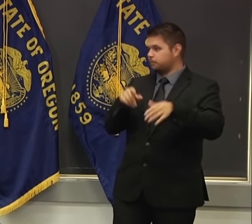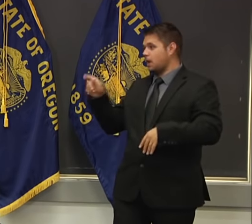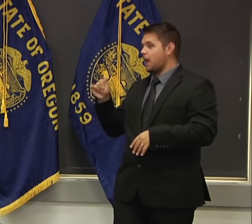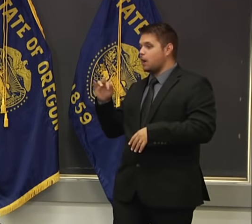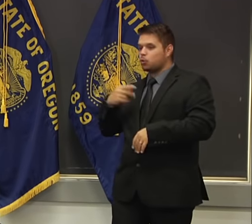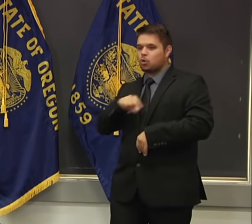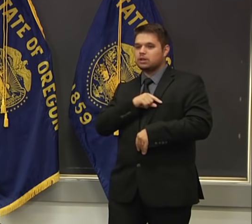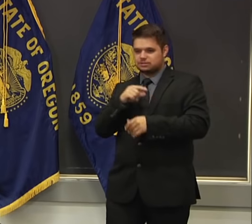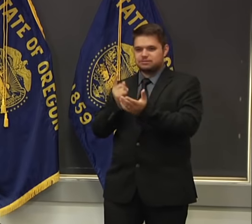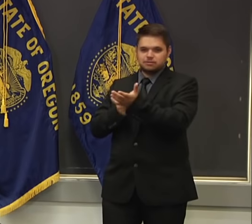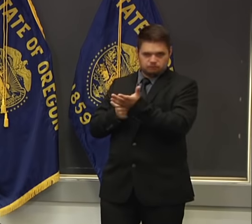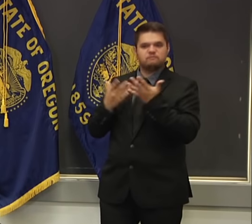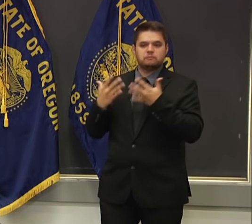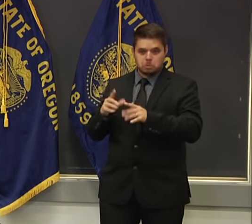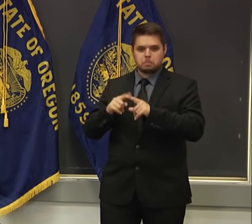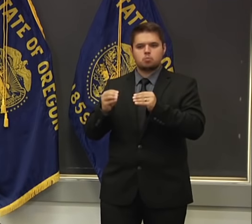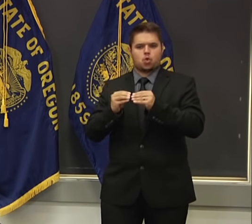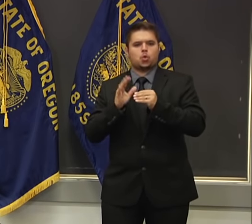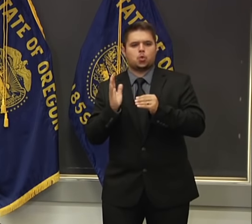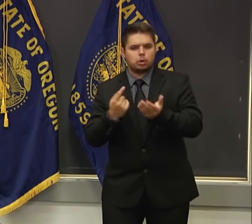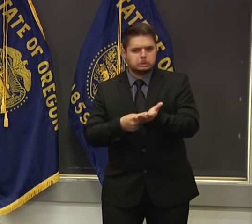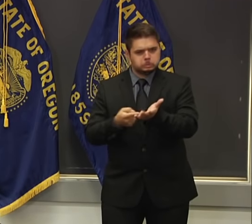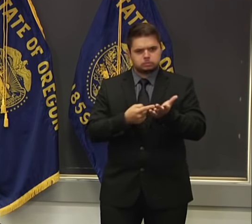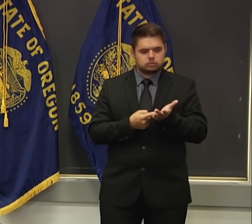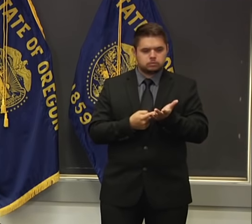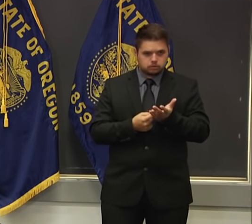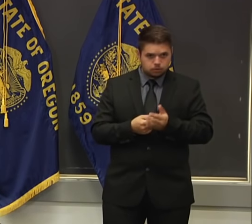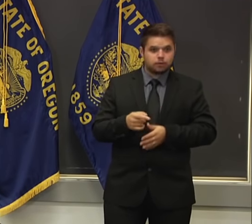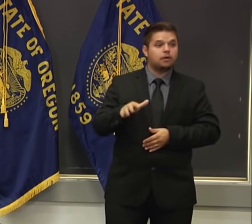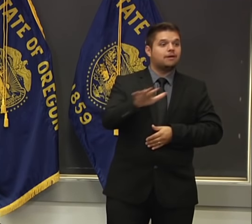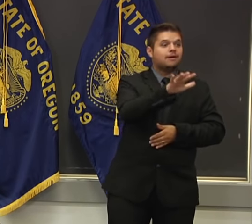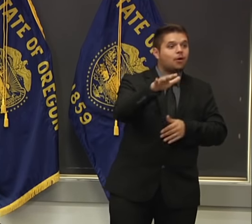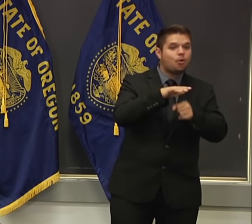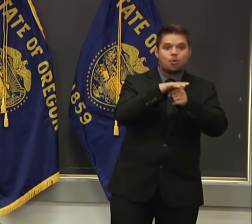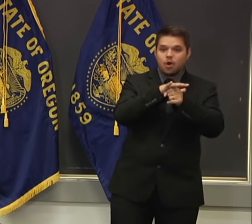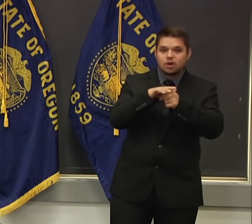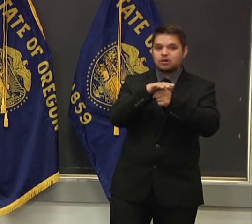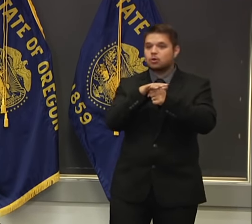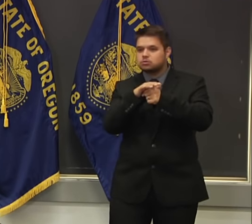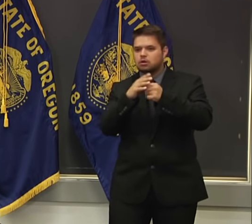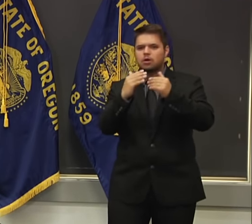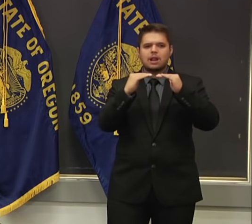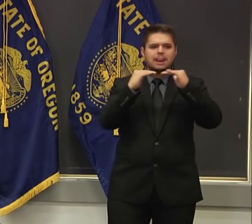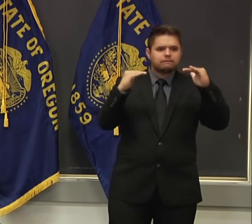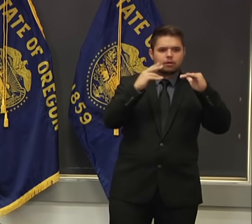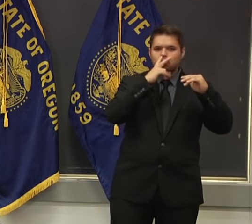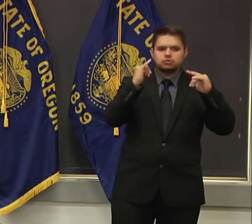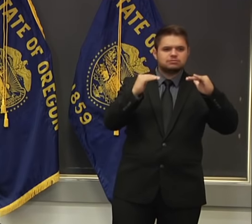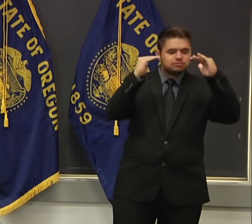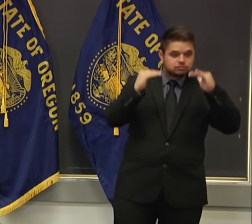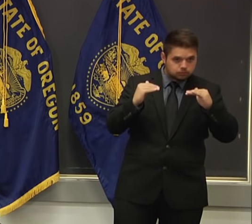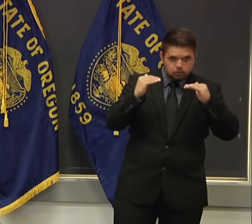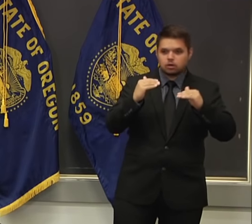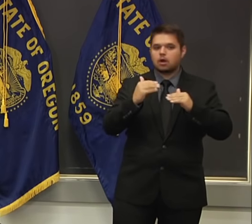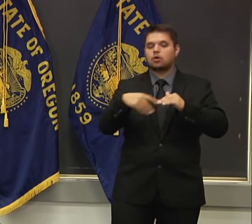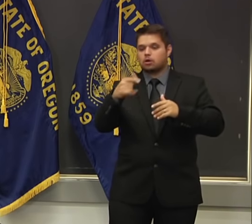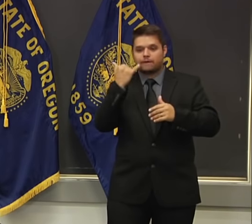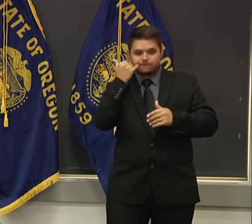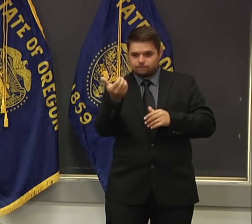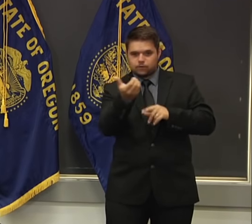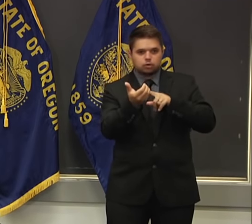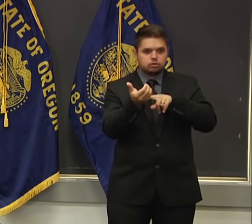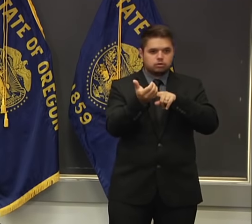are going to want to check their local advisory levels, and there's a few ways you can do that. One, on your smartphone, if you download the Oregon Air